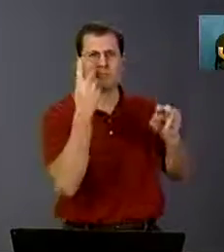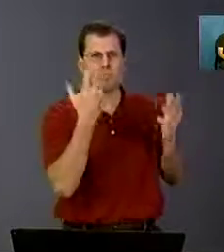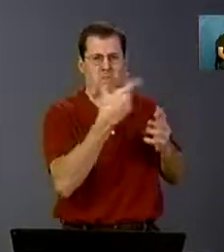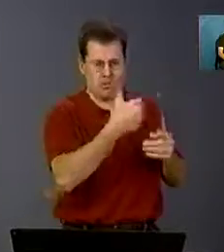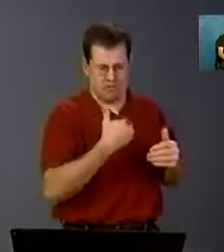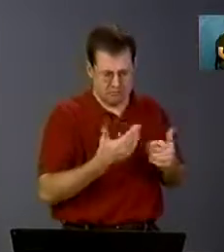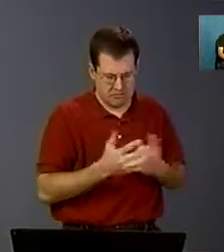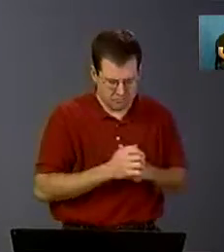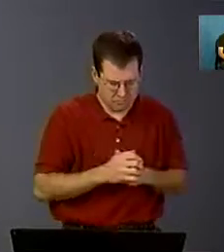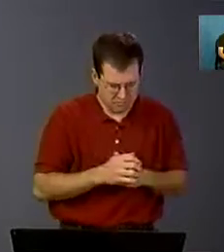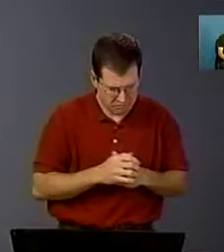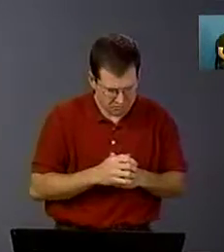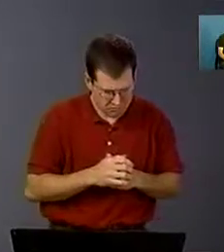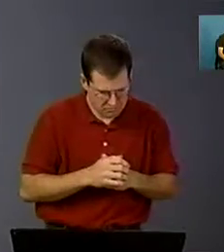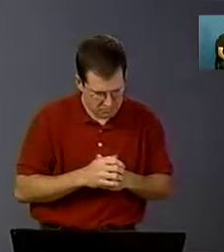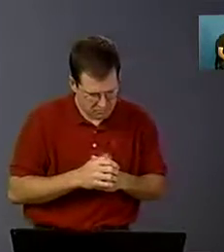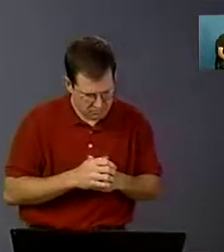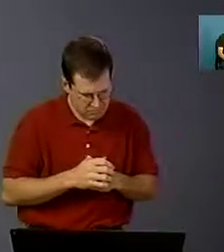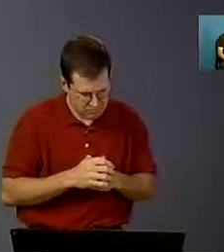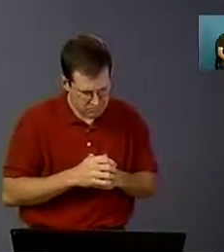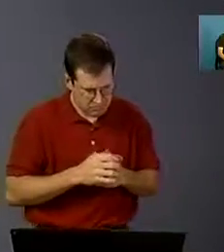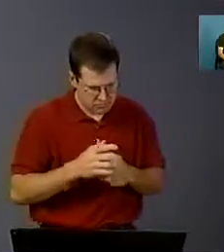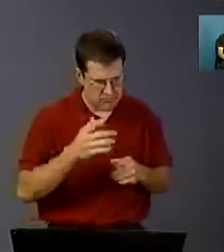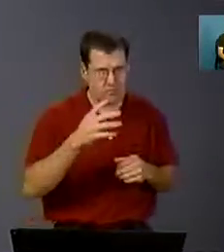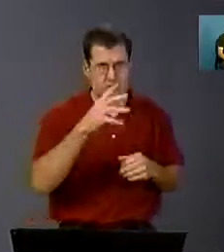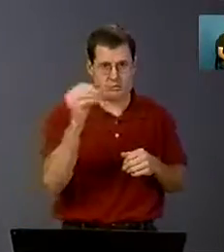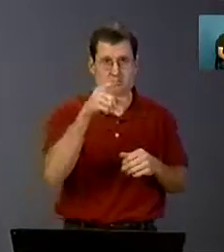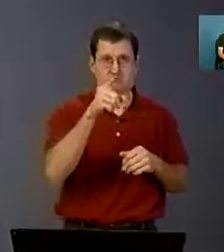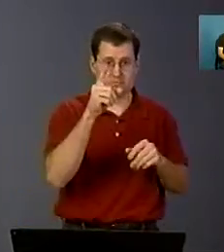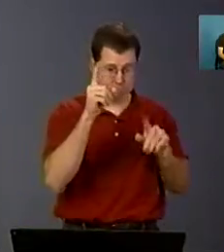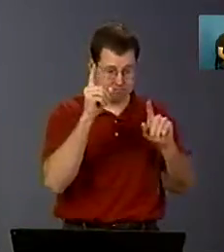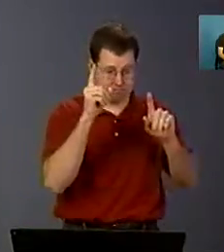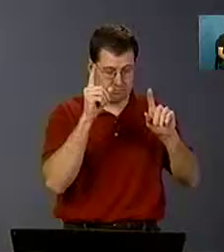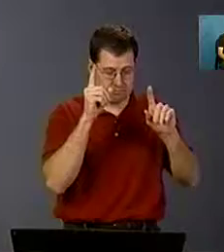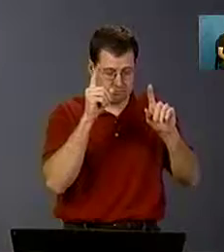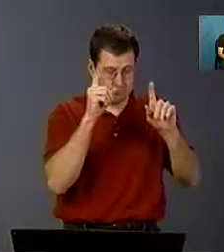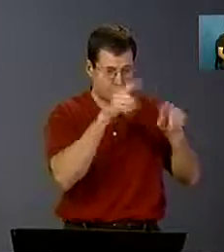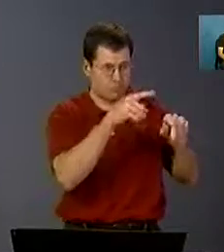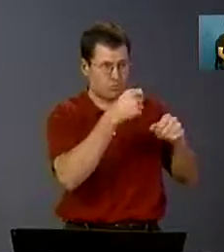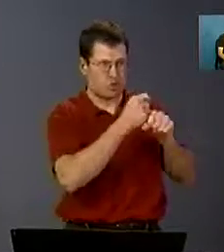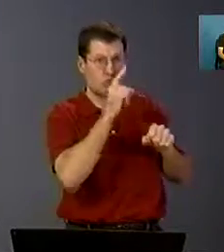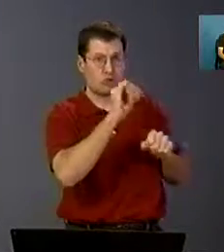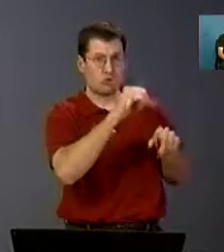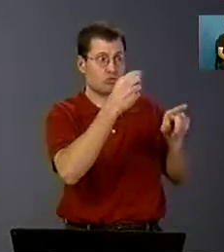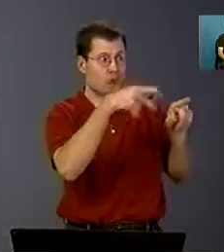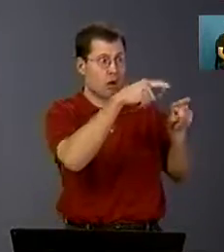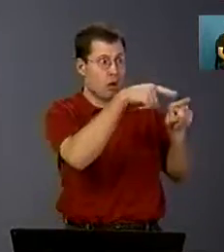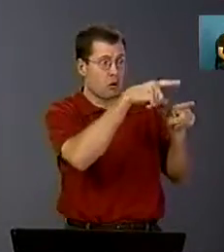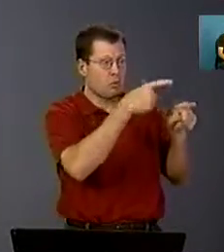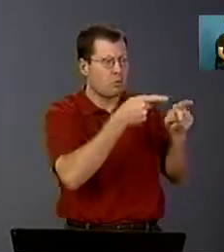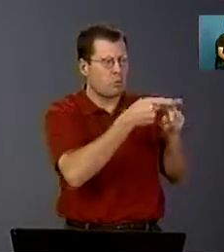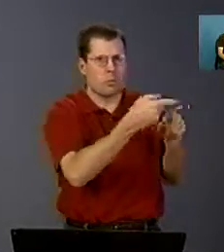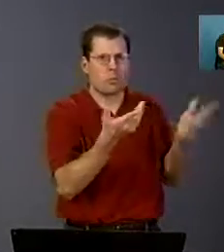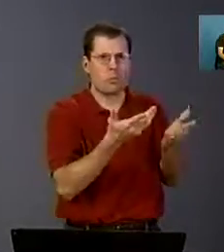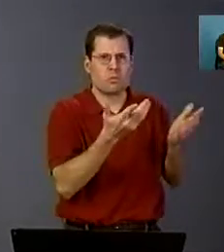You'll want to make sure that they have the appropriate certification to run a licensed business. You'll sometimes see it on the wall